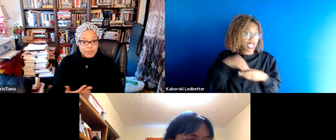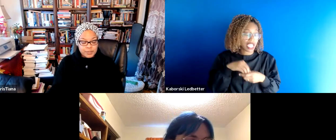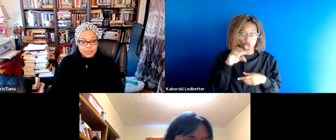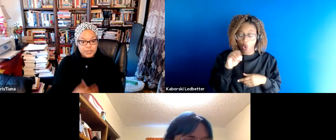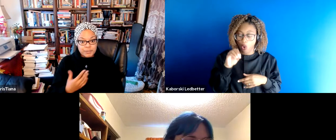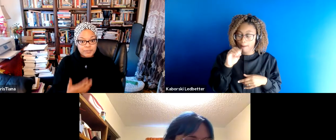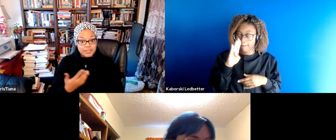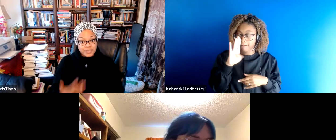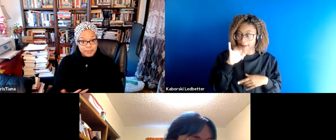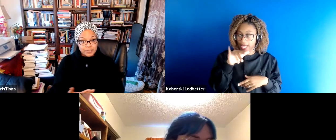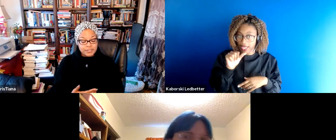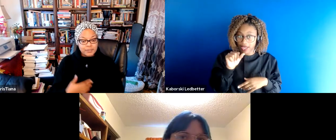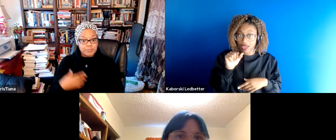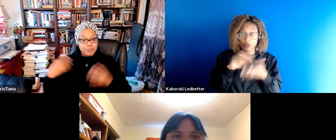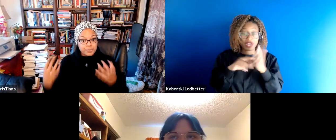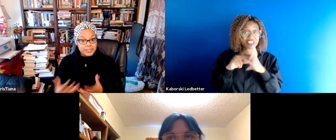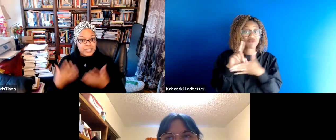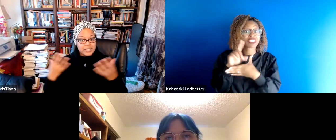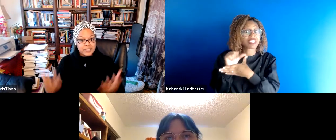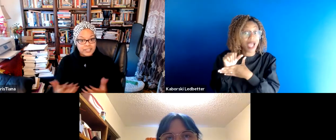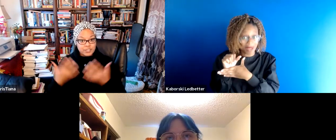and Igbo culture, what it means to be disabled